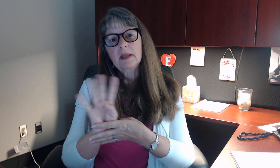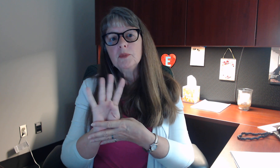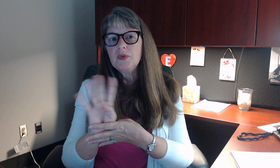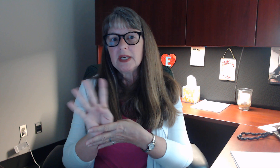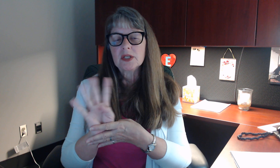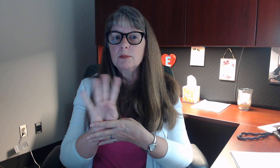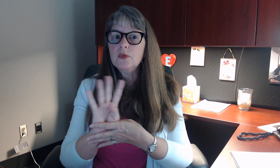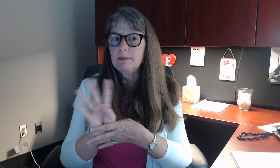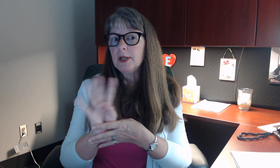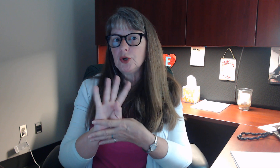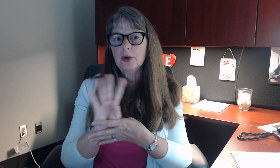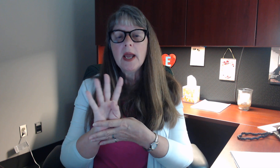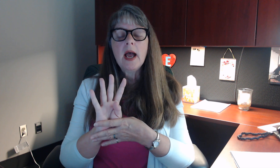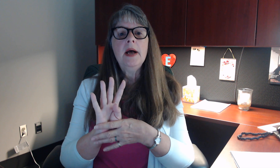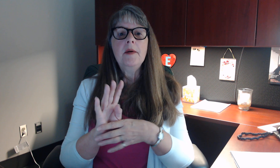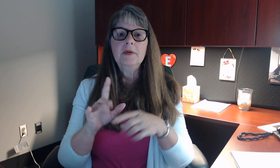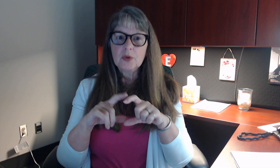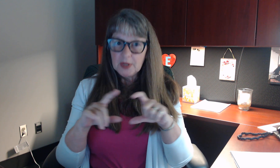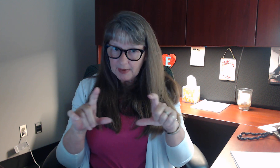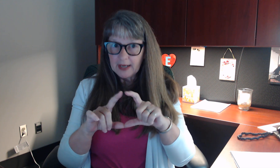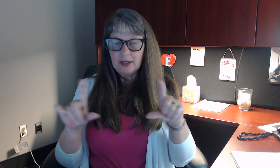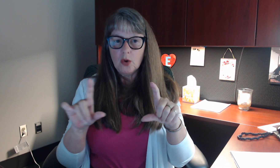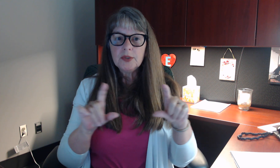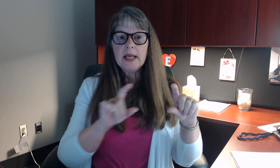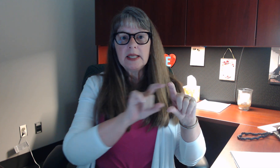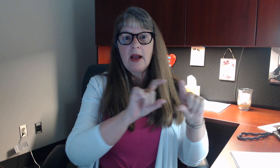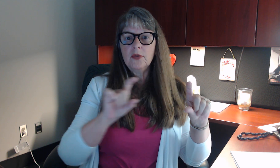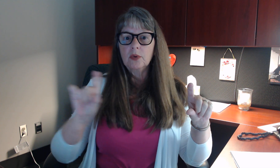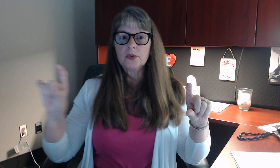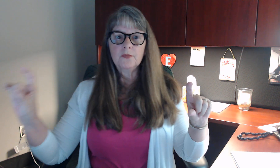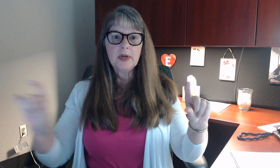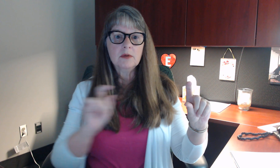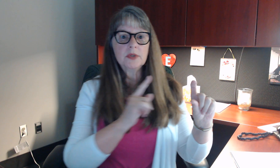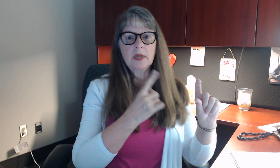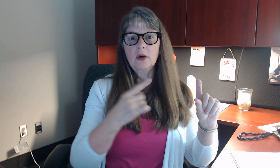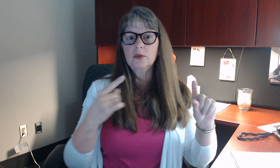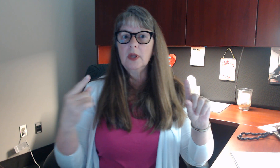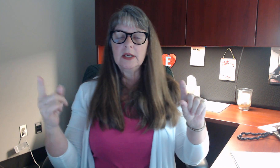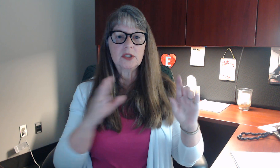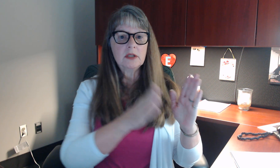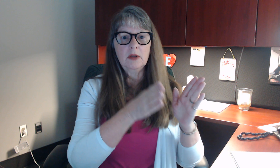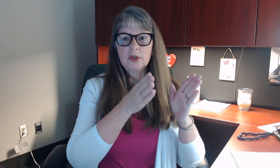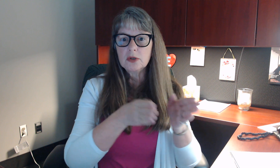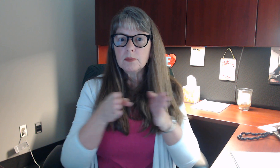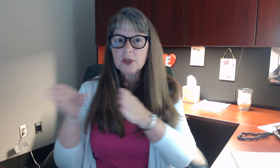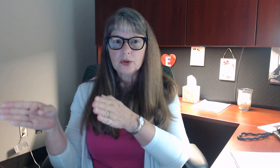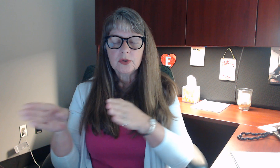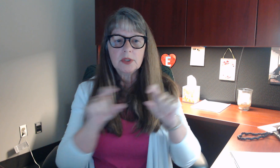movie because it's a moving picture. If you'll think back in the old days and how the rolls of films, and they're still pictures,